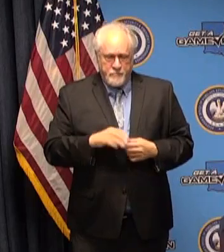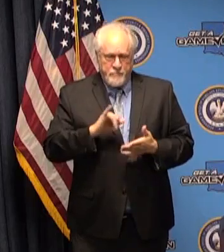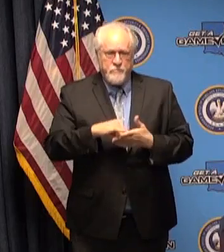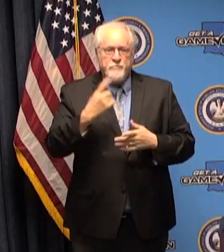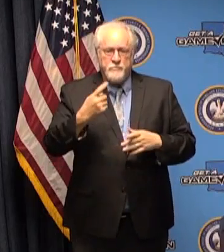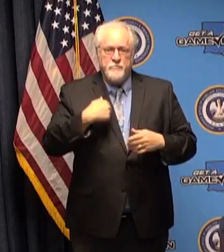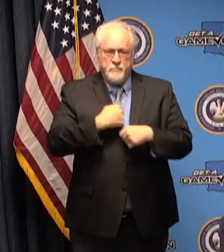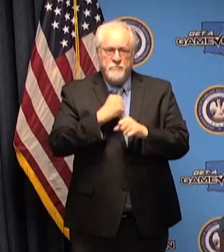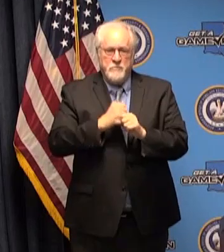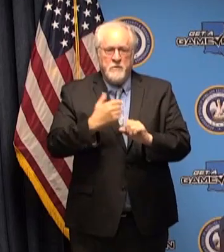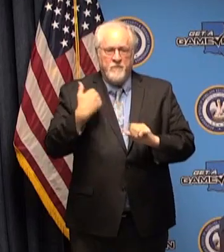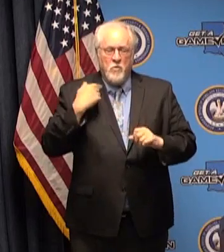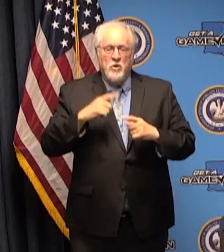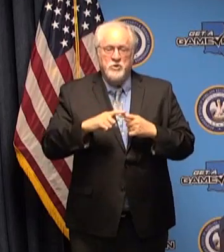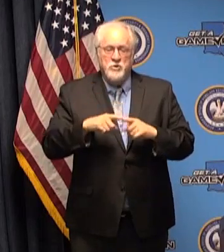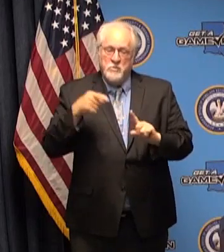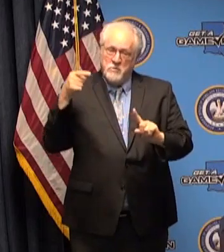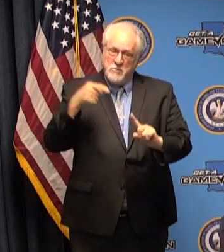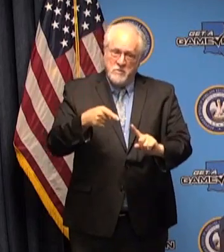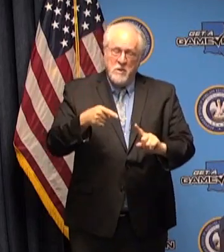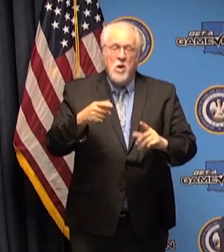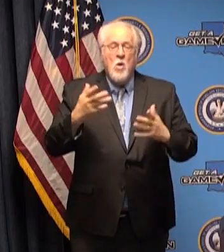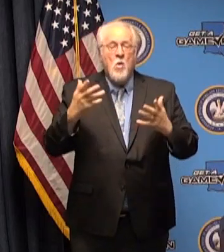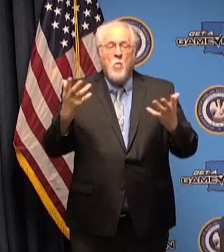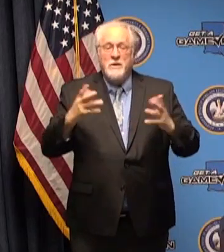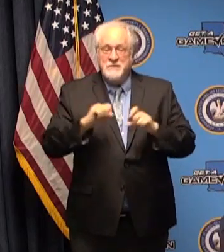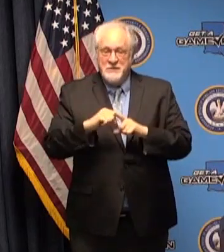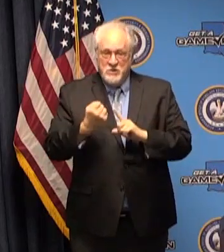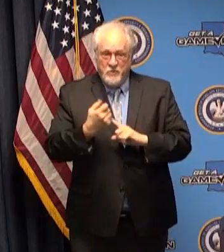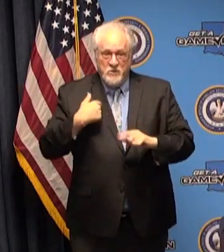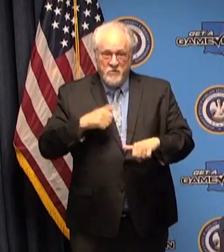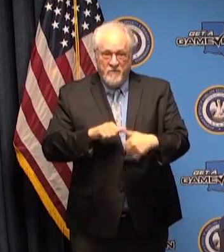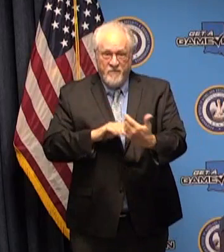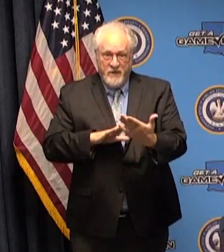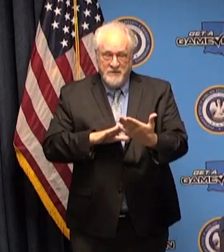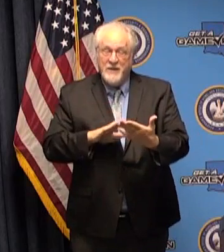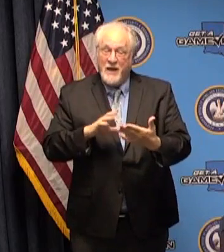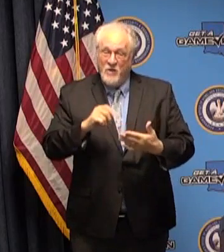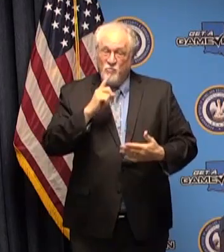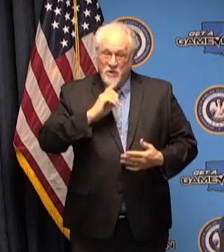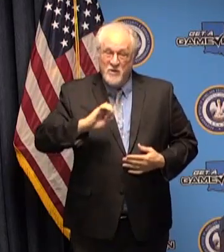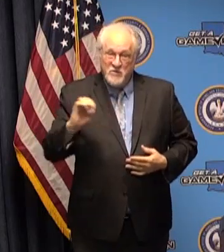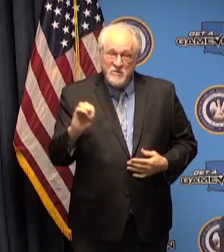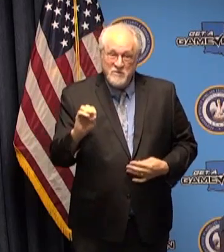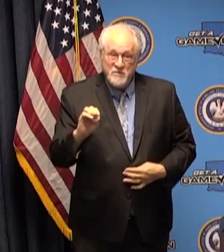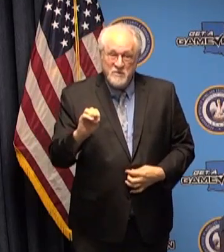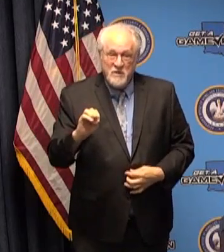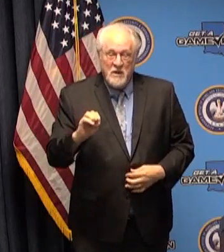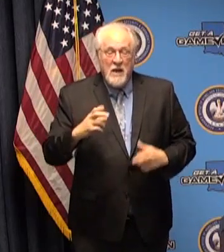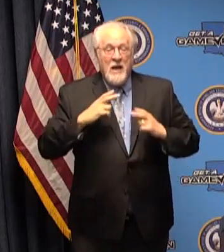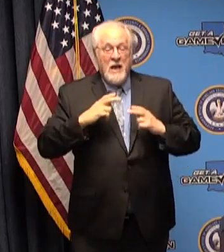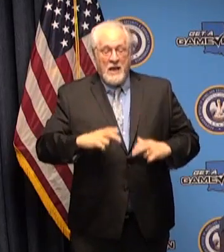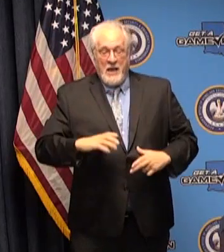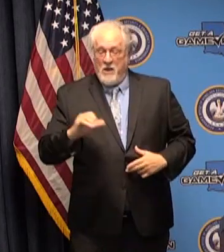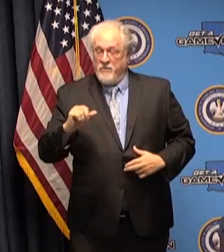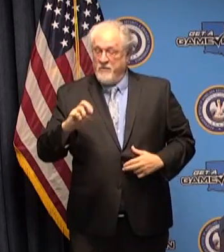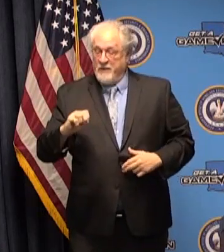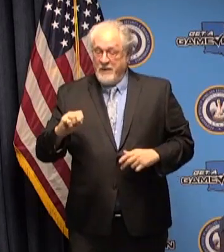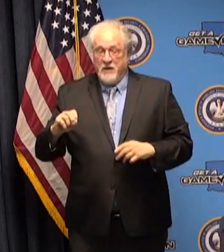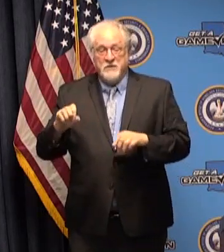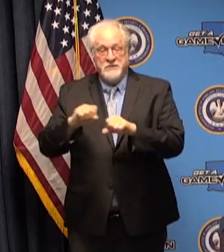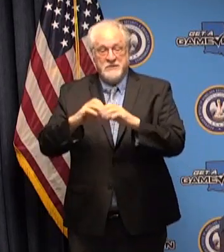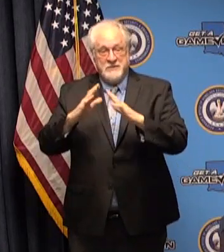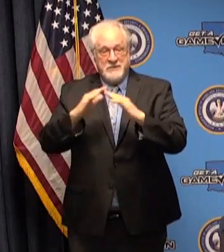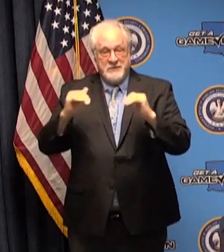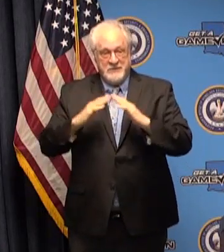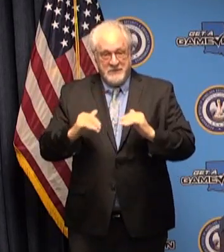that I've made before to try to highlight what the situation is that we're facing and how urgent this is. A healthcare delivery system